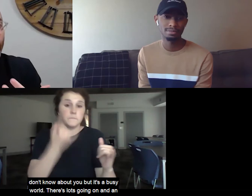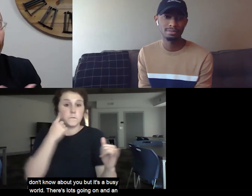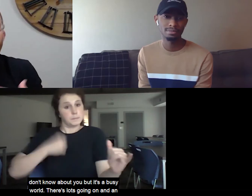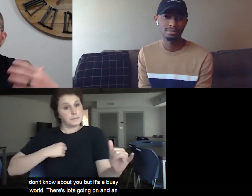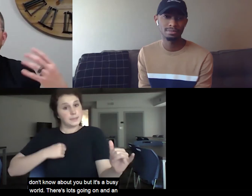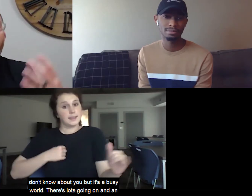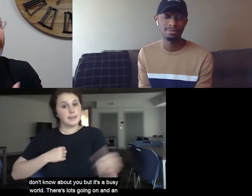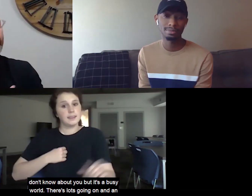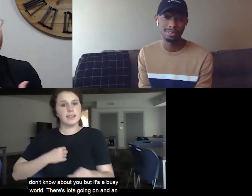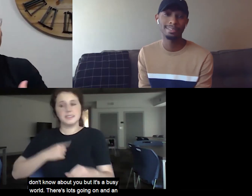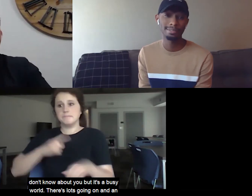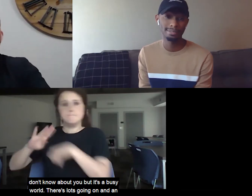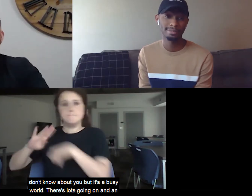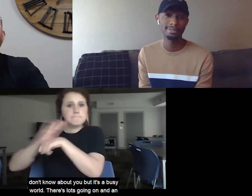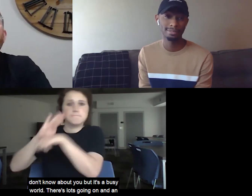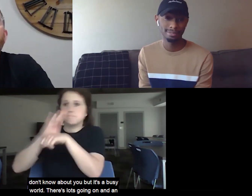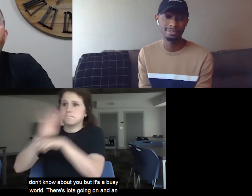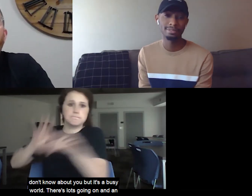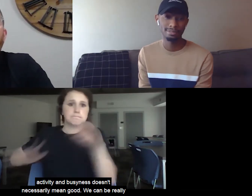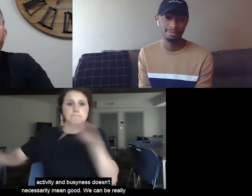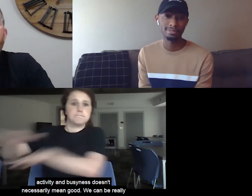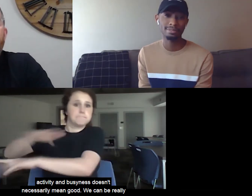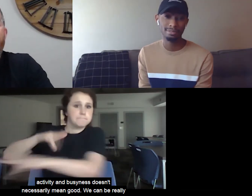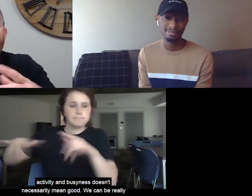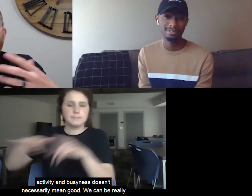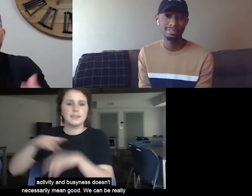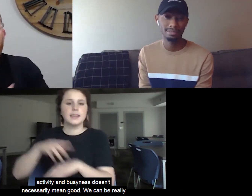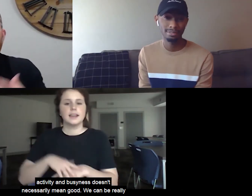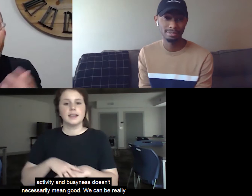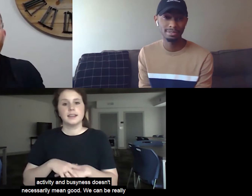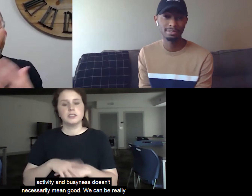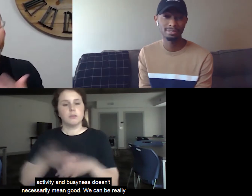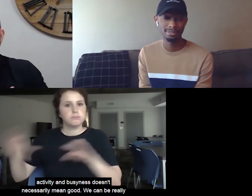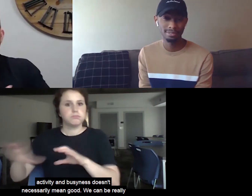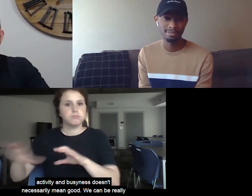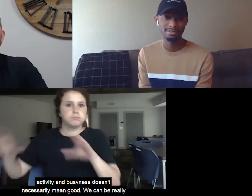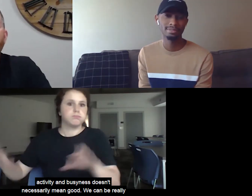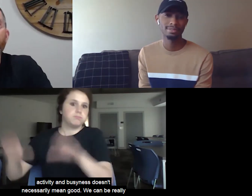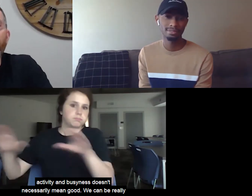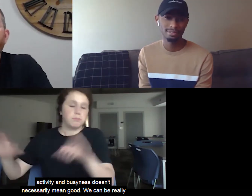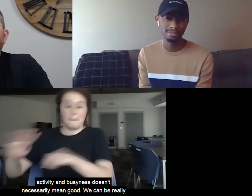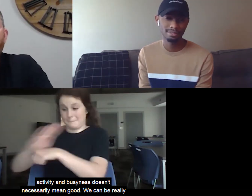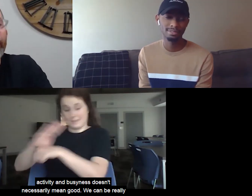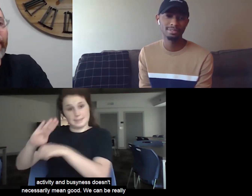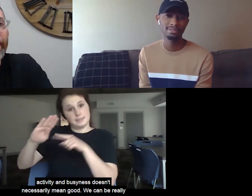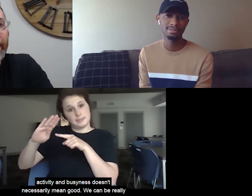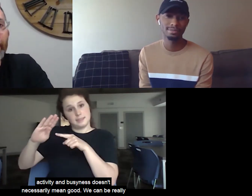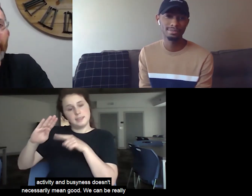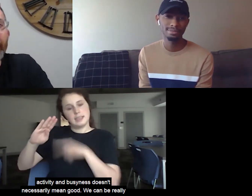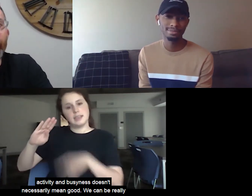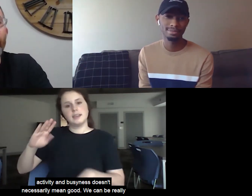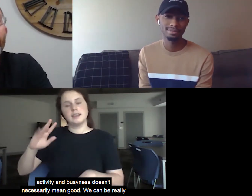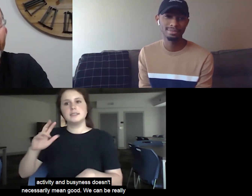busy world. There's lots going on, and activity and busyness doesn't